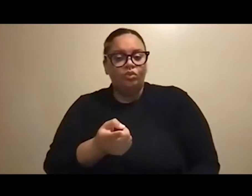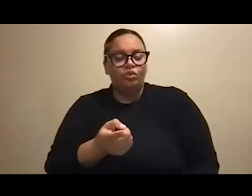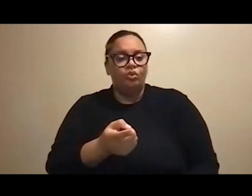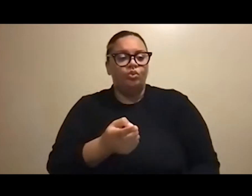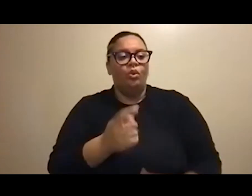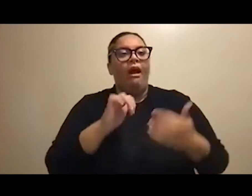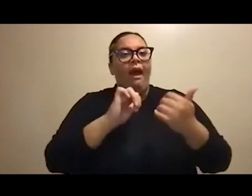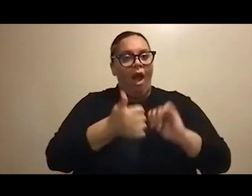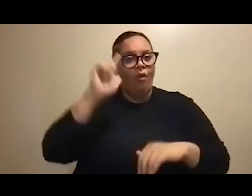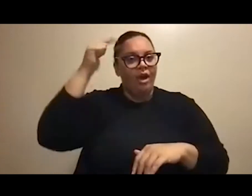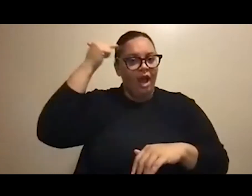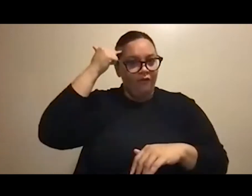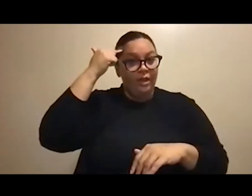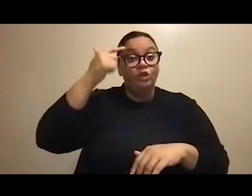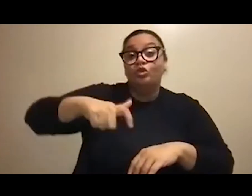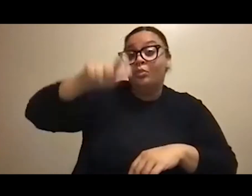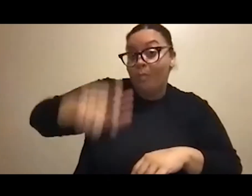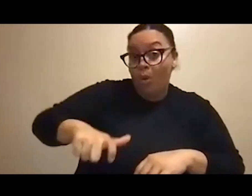government is supposed to operate.